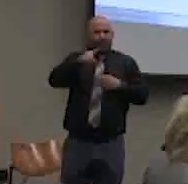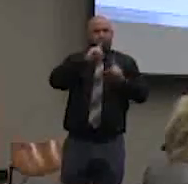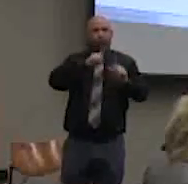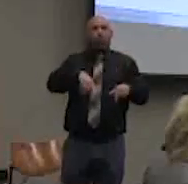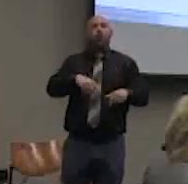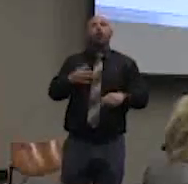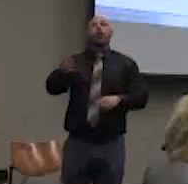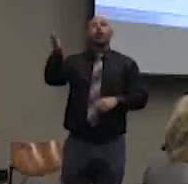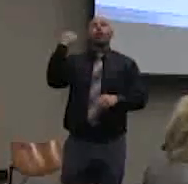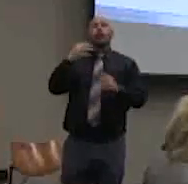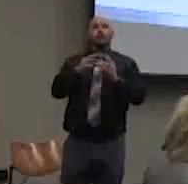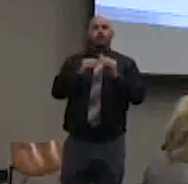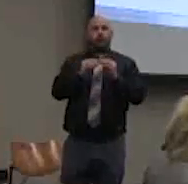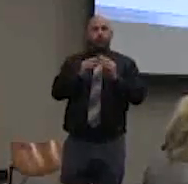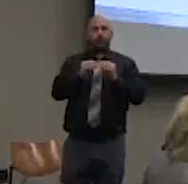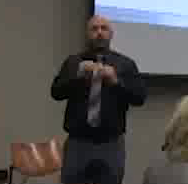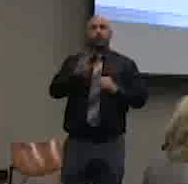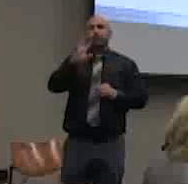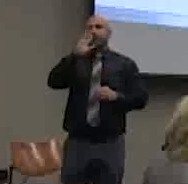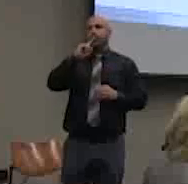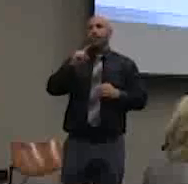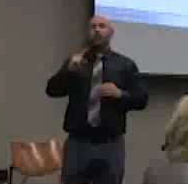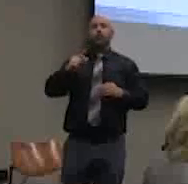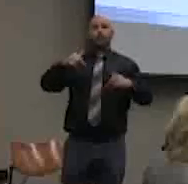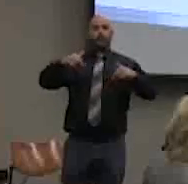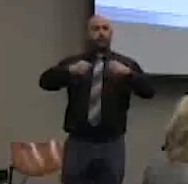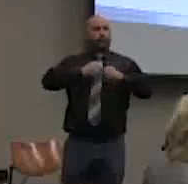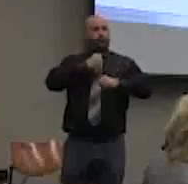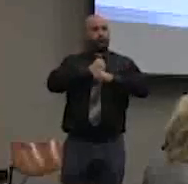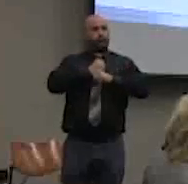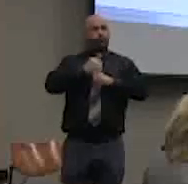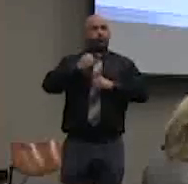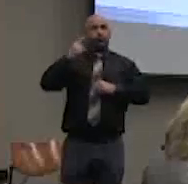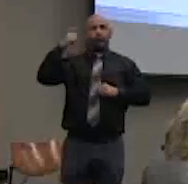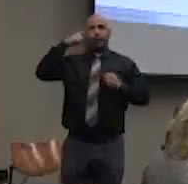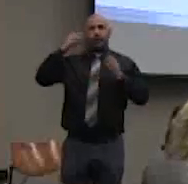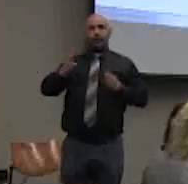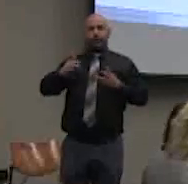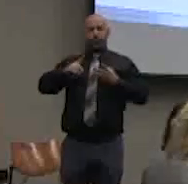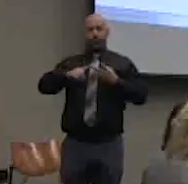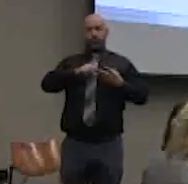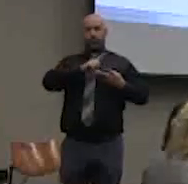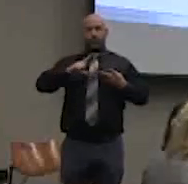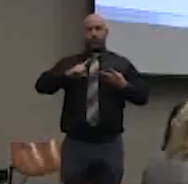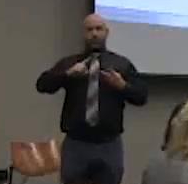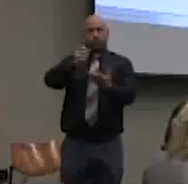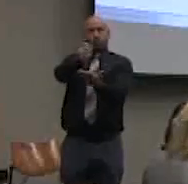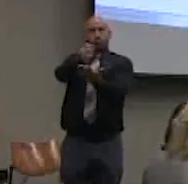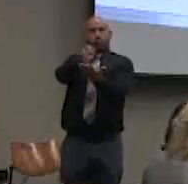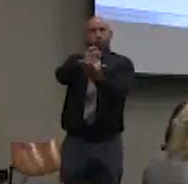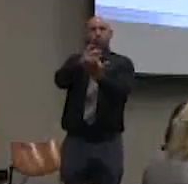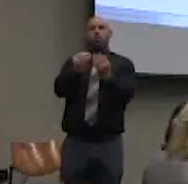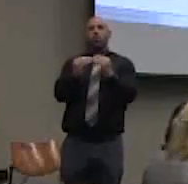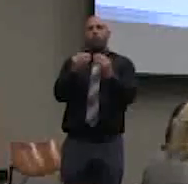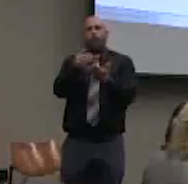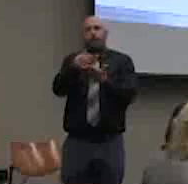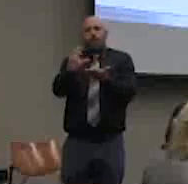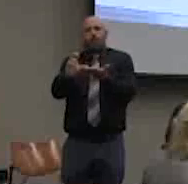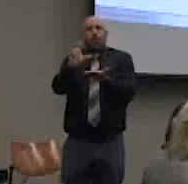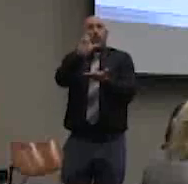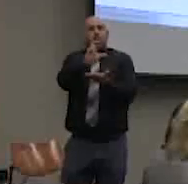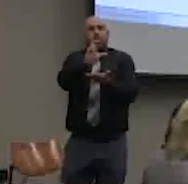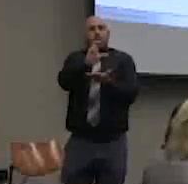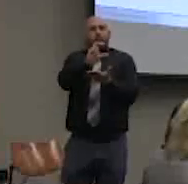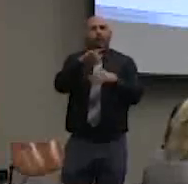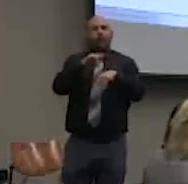the legislature and the governor this year approved an additional allocation for early childhood for the first time in over a